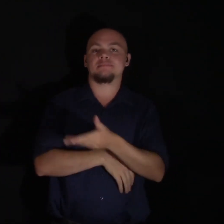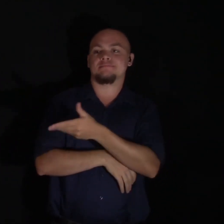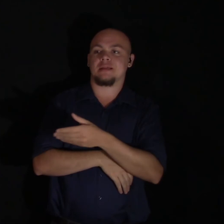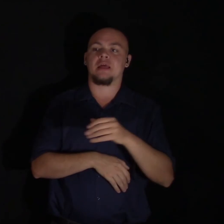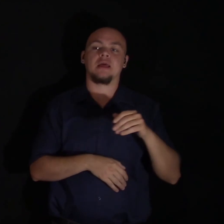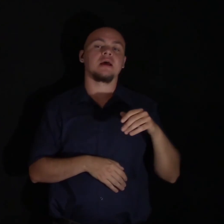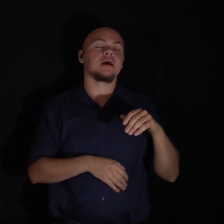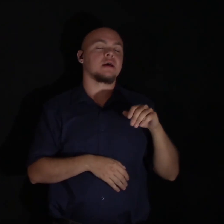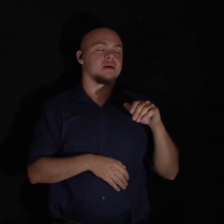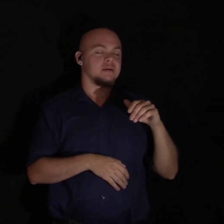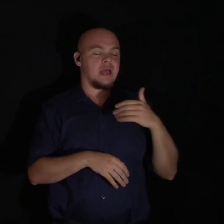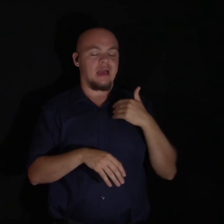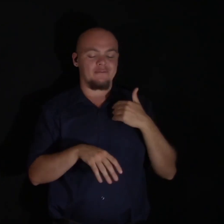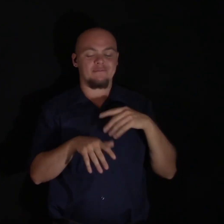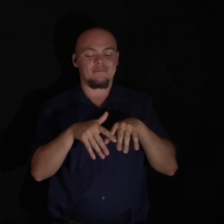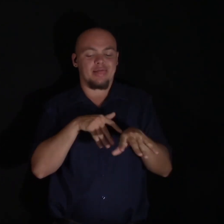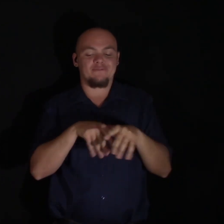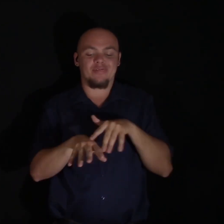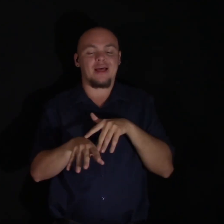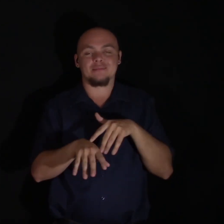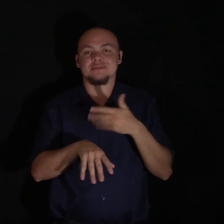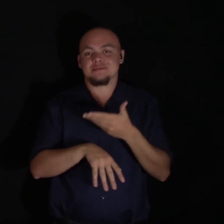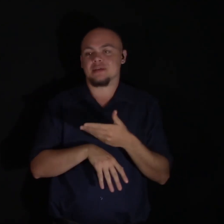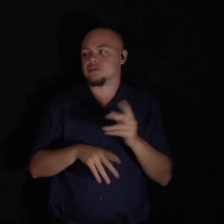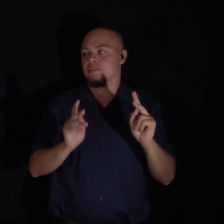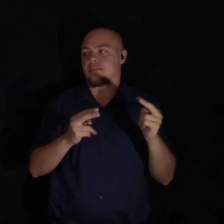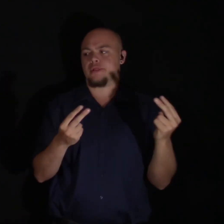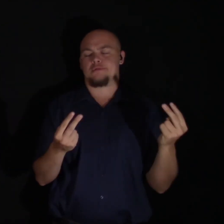flip-flop. So we get this look quite often.